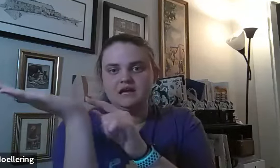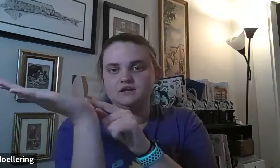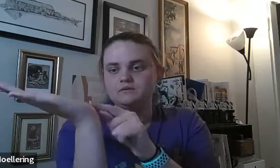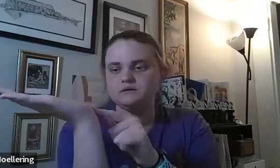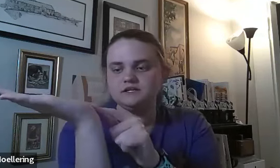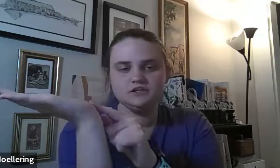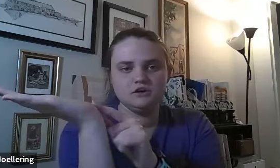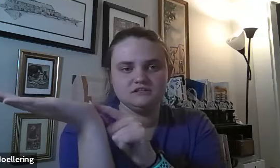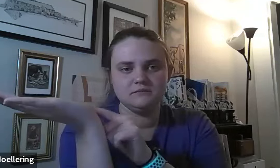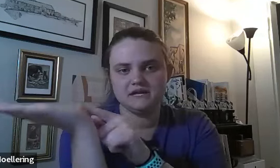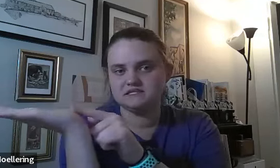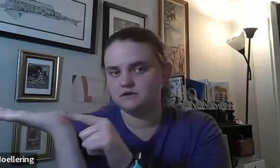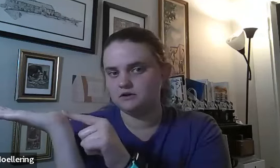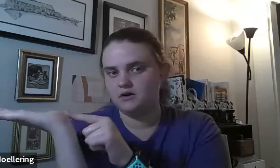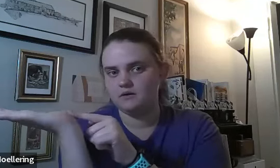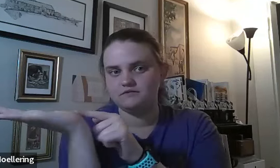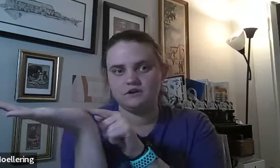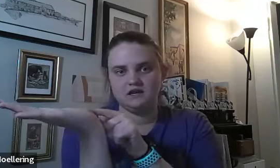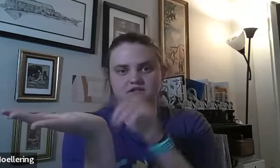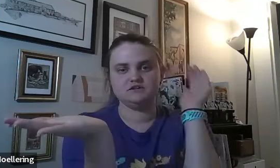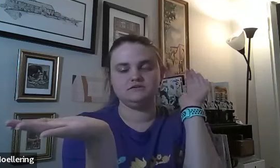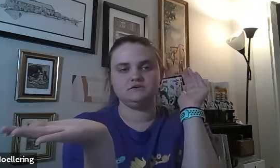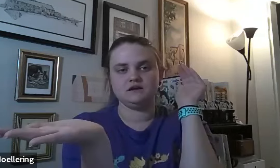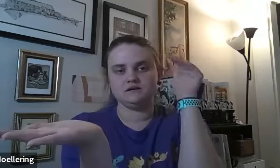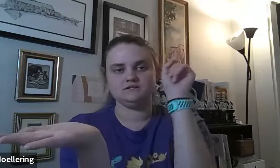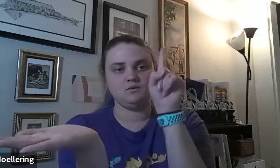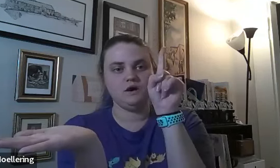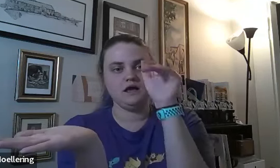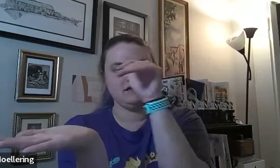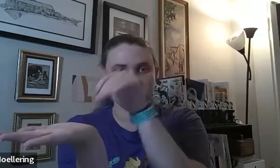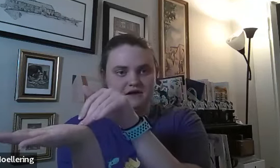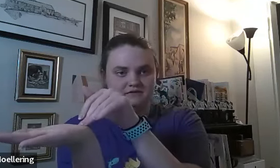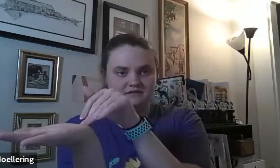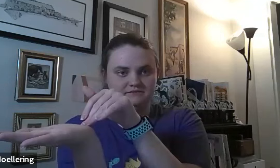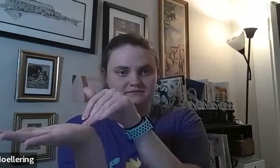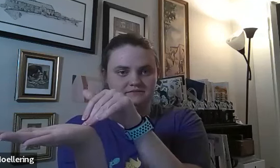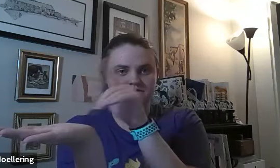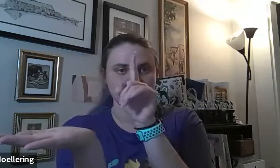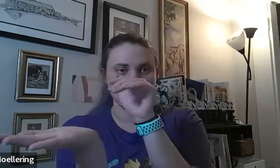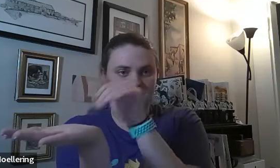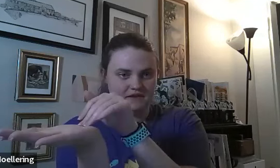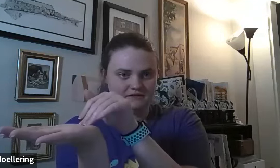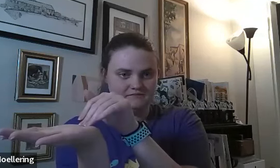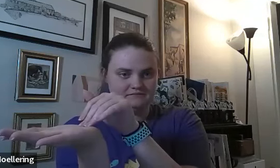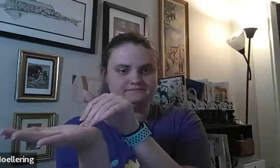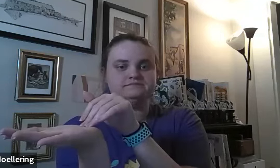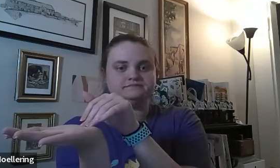And you almost want to make sure you go to the base of your palm of your hand. So you're non-dominant. So 1,000, 1,000.